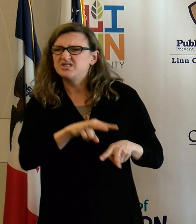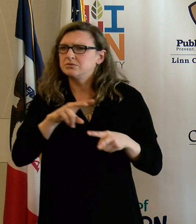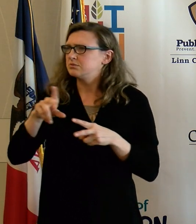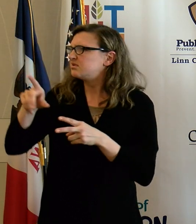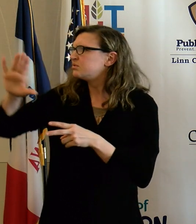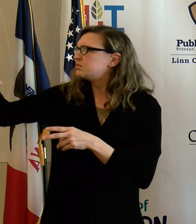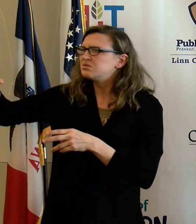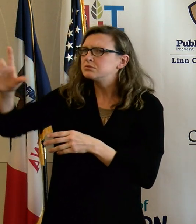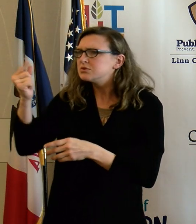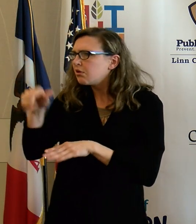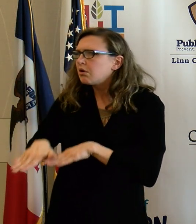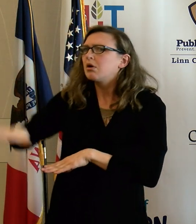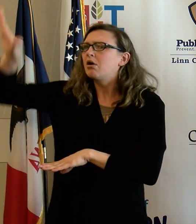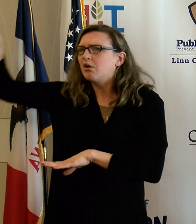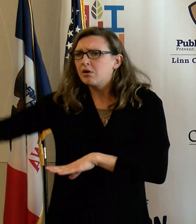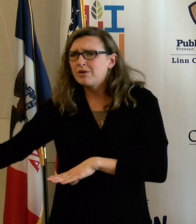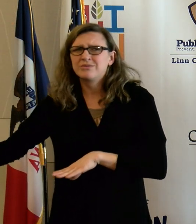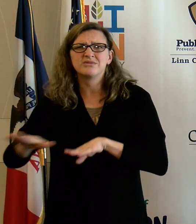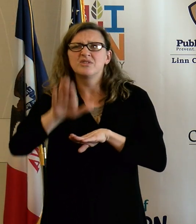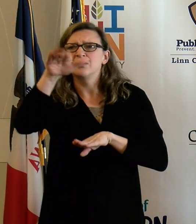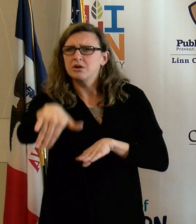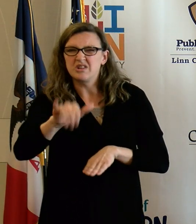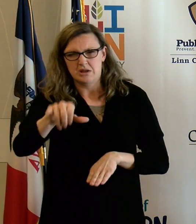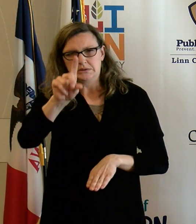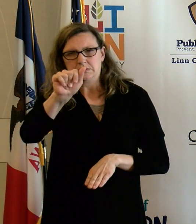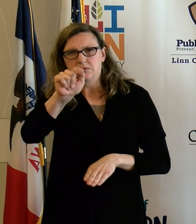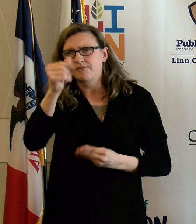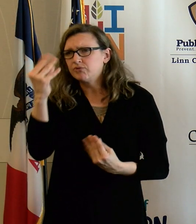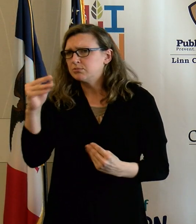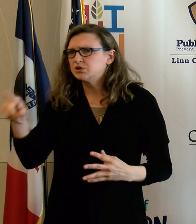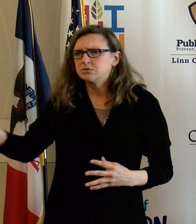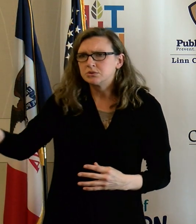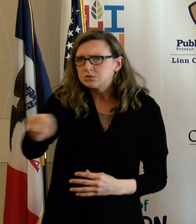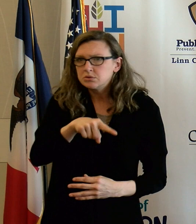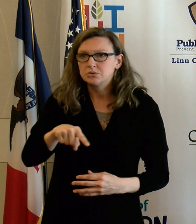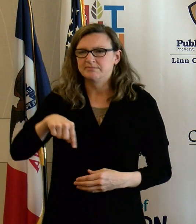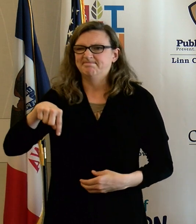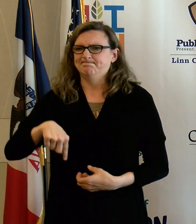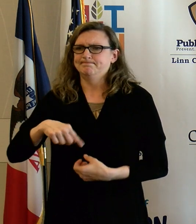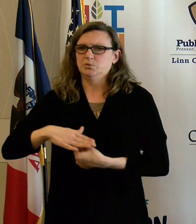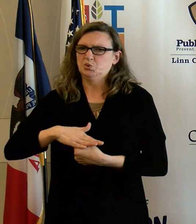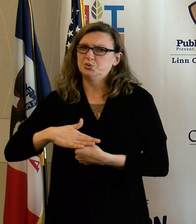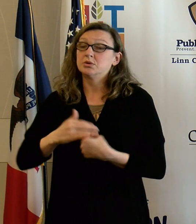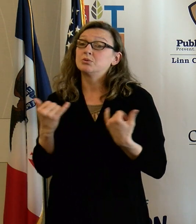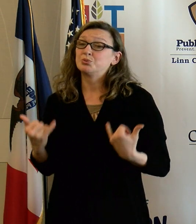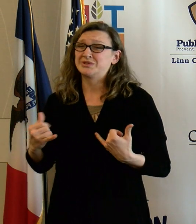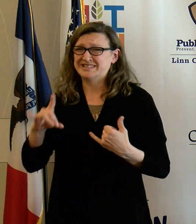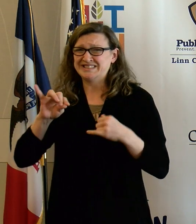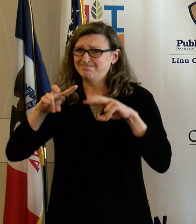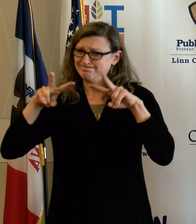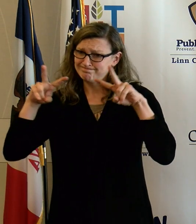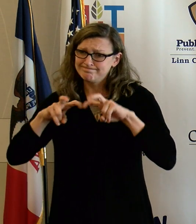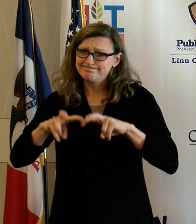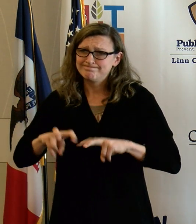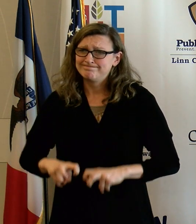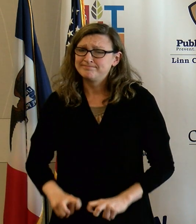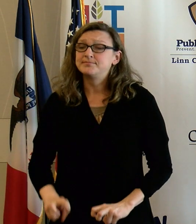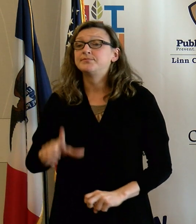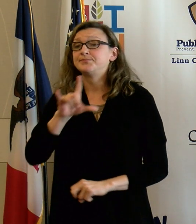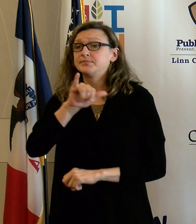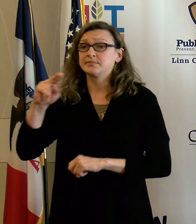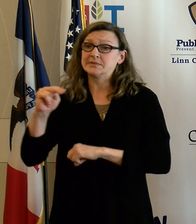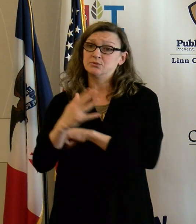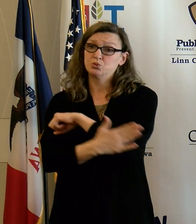now. What those data sets would suggest is that this will peak in Linn County in the next 3 to 4